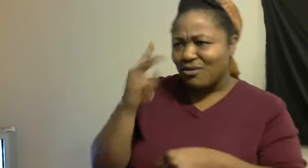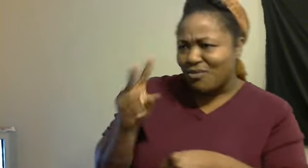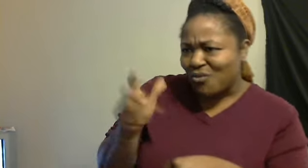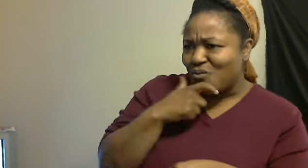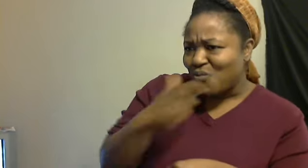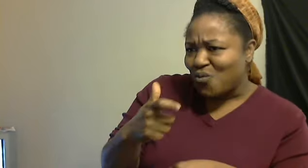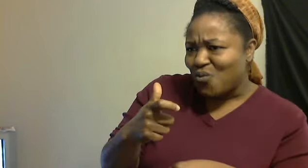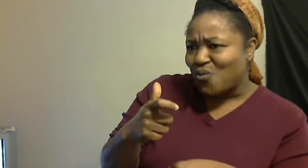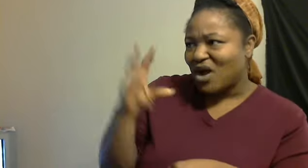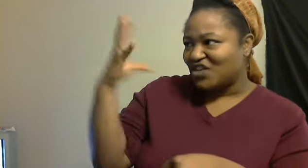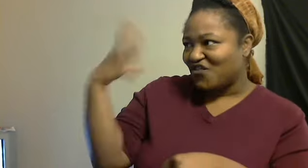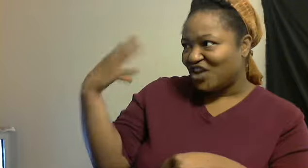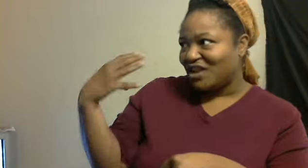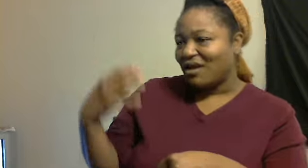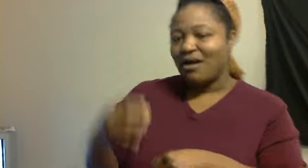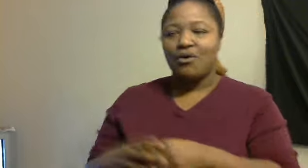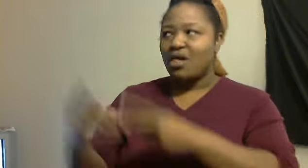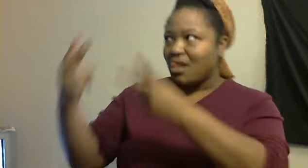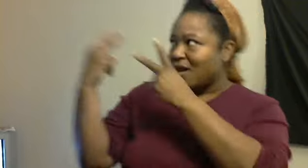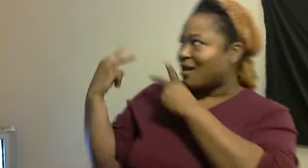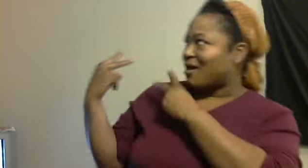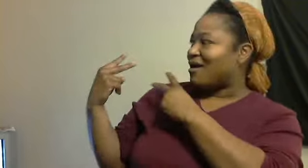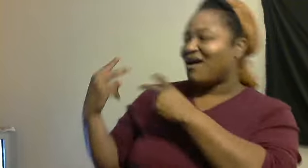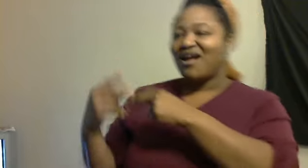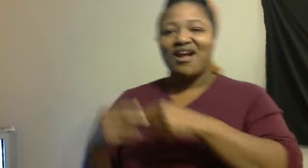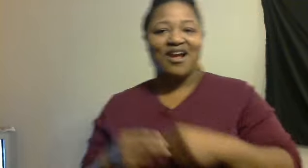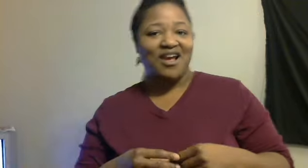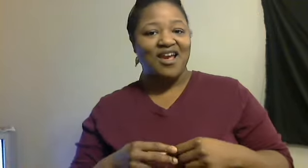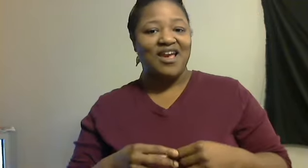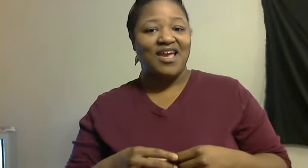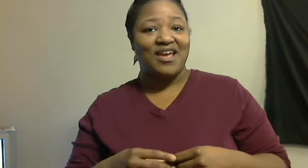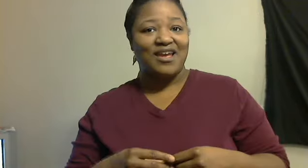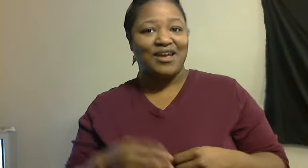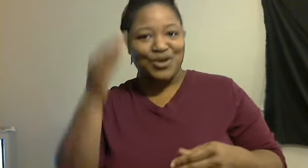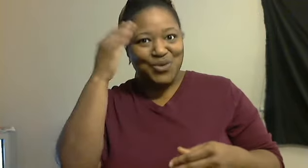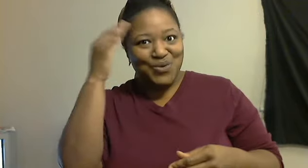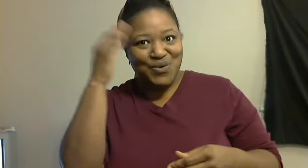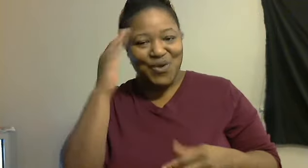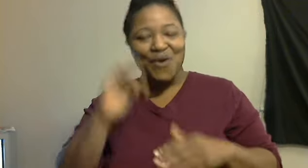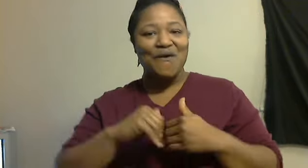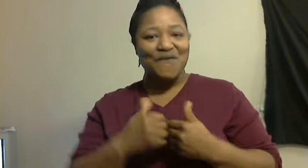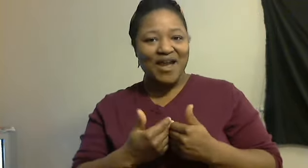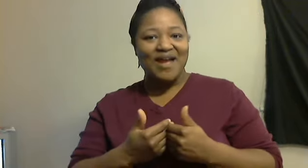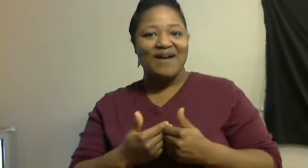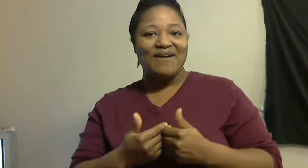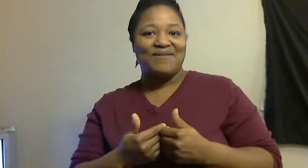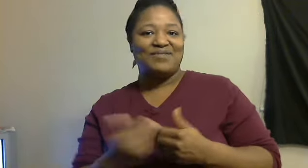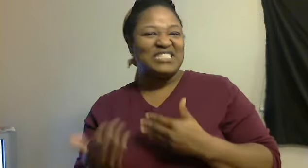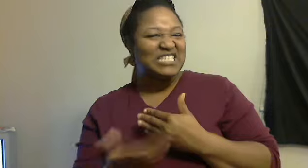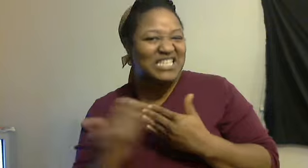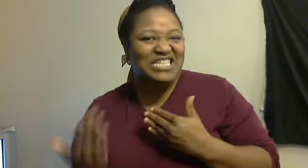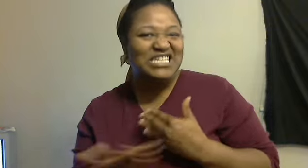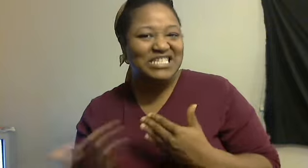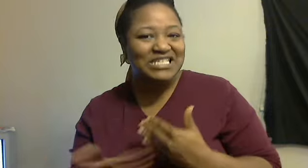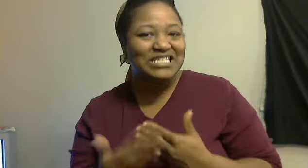because you're going to learn so fast. So anyway, I think you have an idea. If you don't know the answer to any of the addition